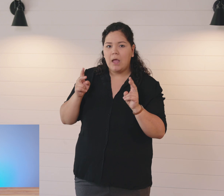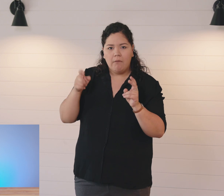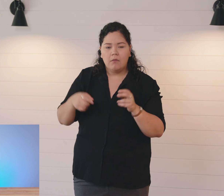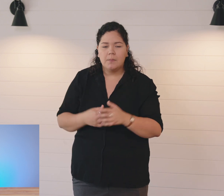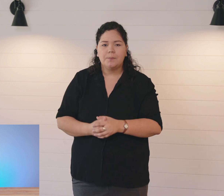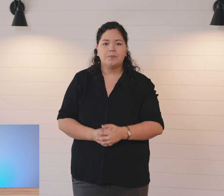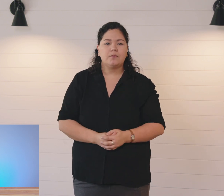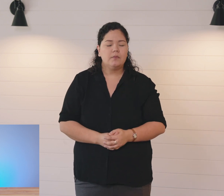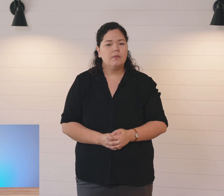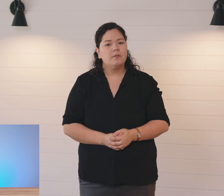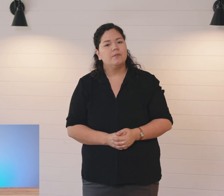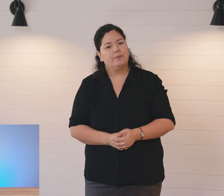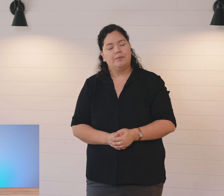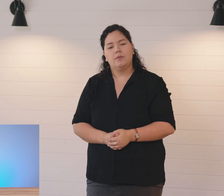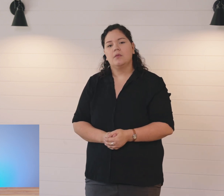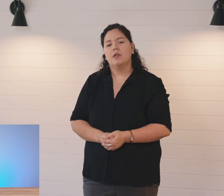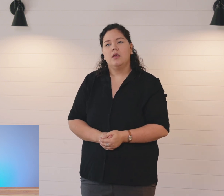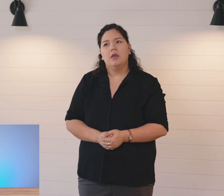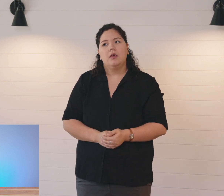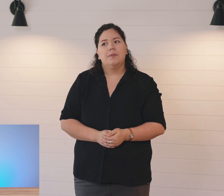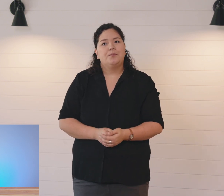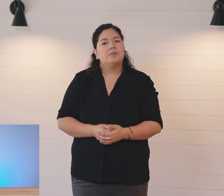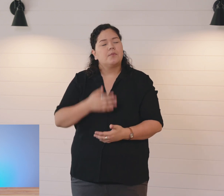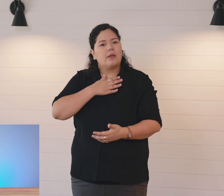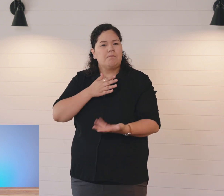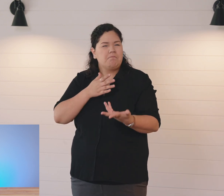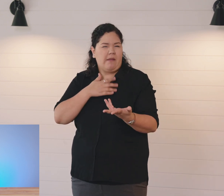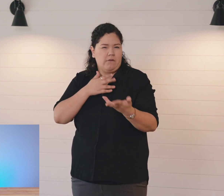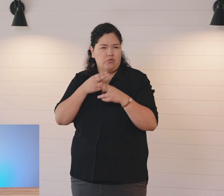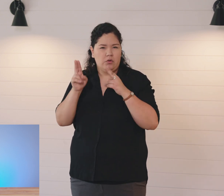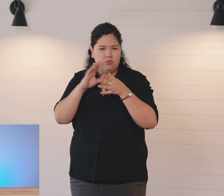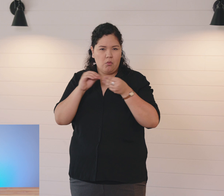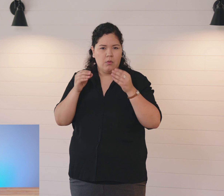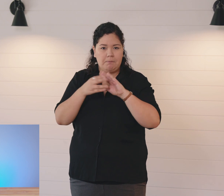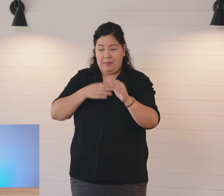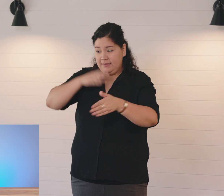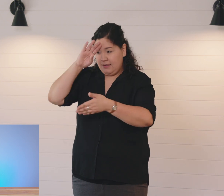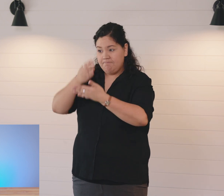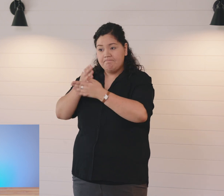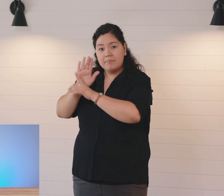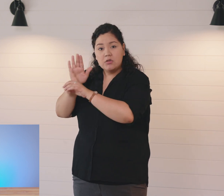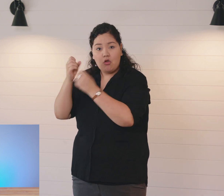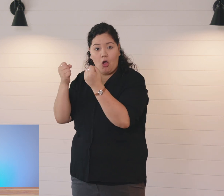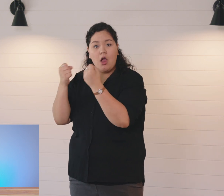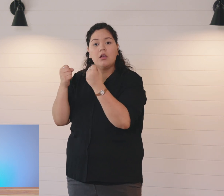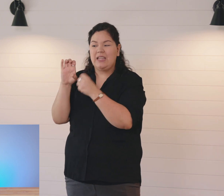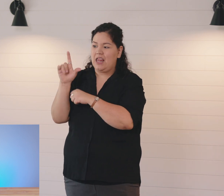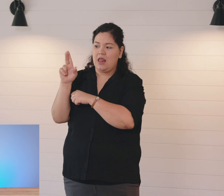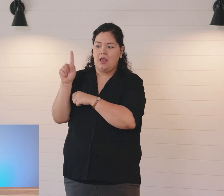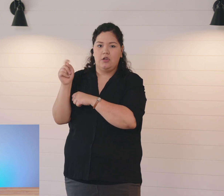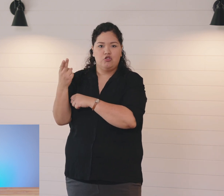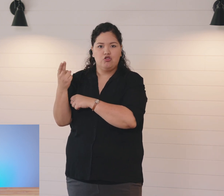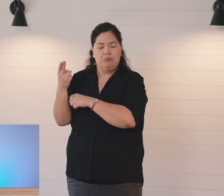Look, let me finish by telling you that my son's car, his clutch went out a